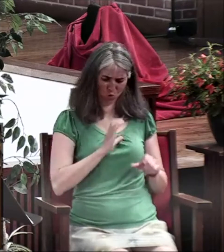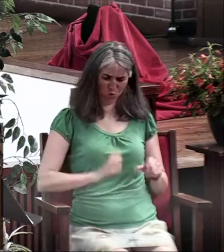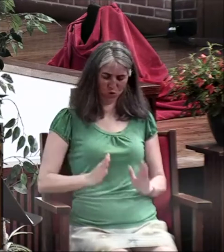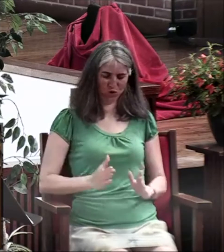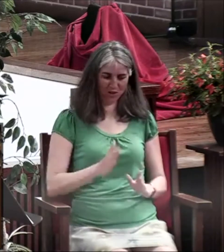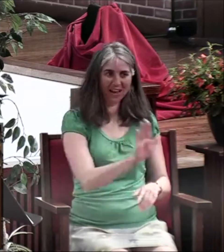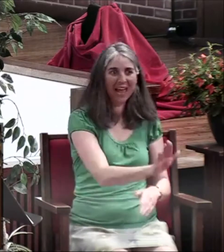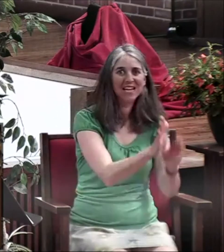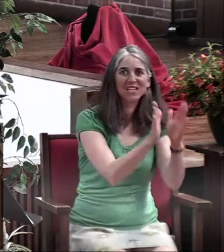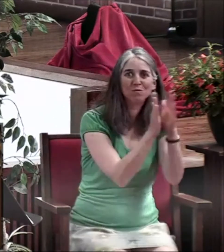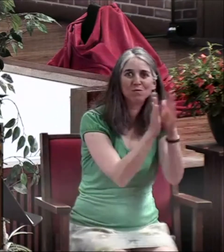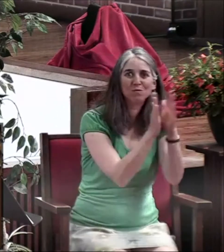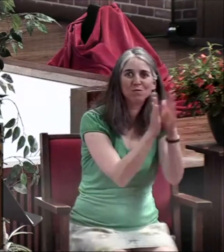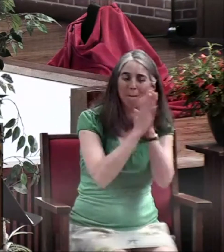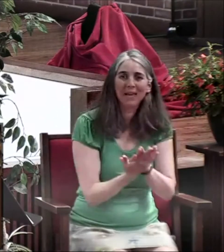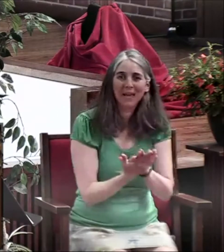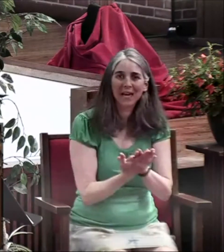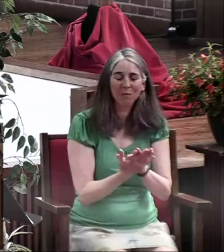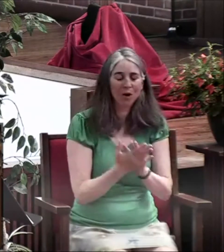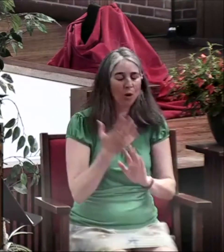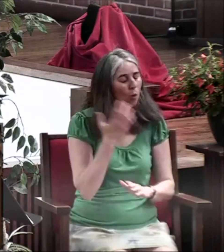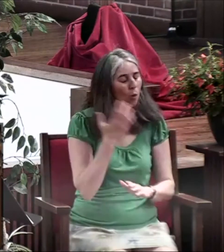his prayer became legendary.